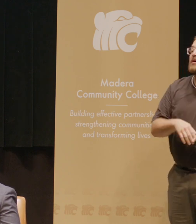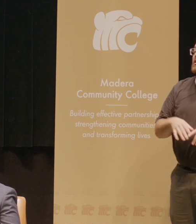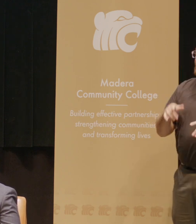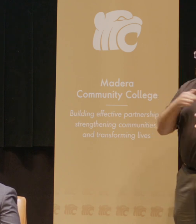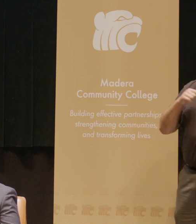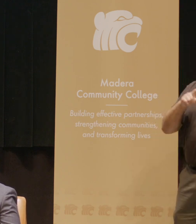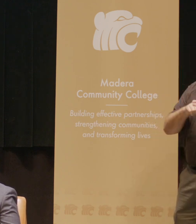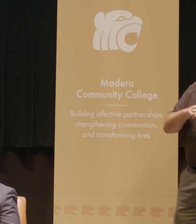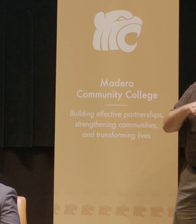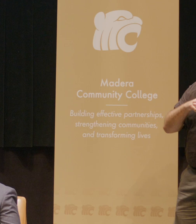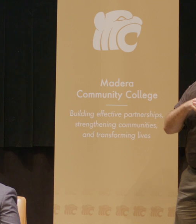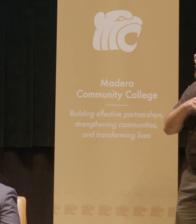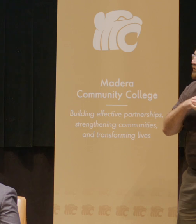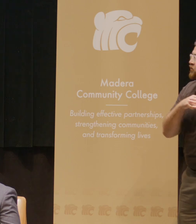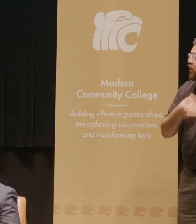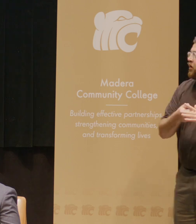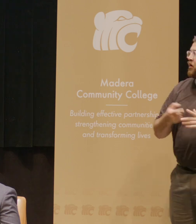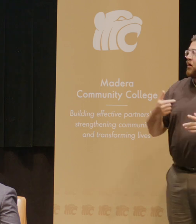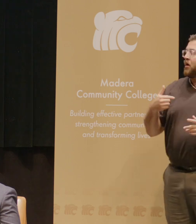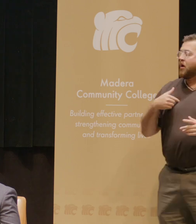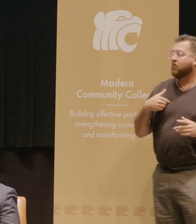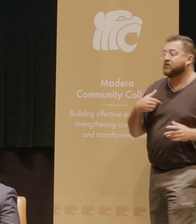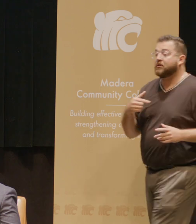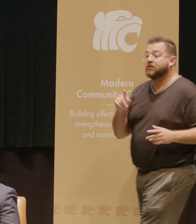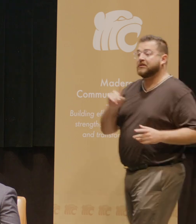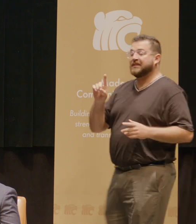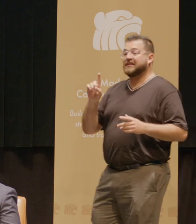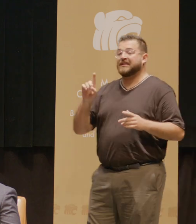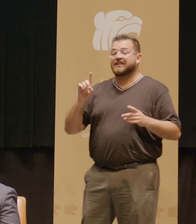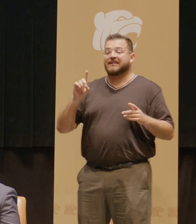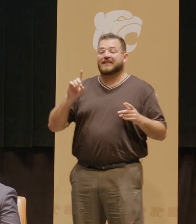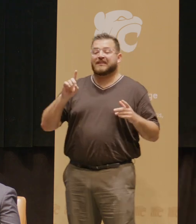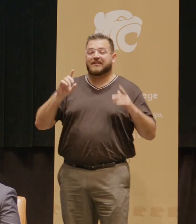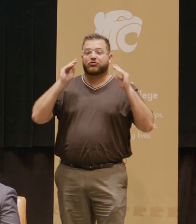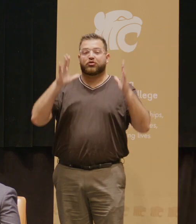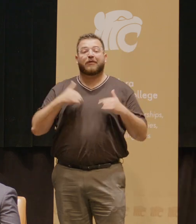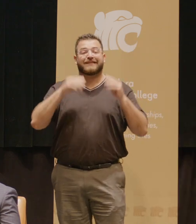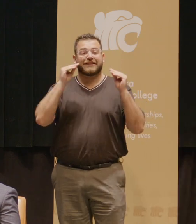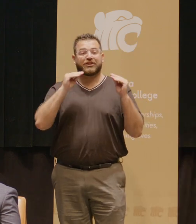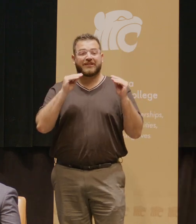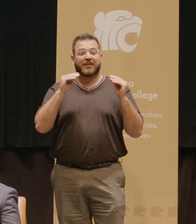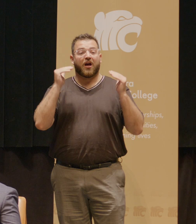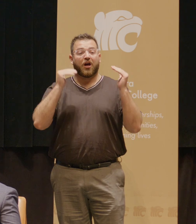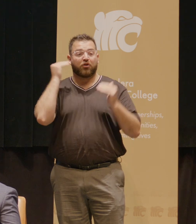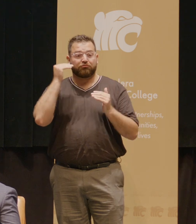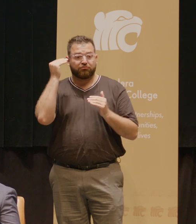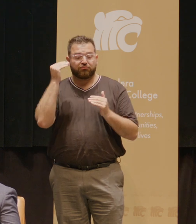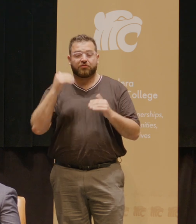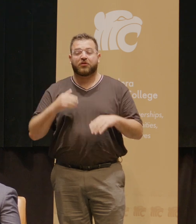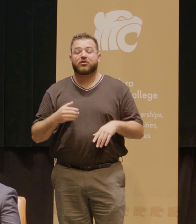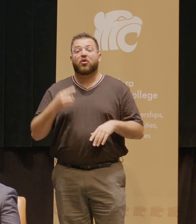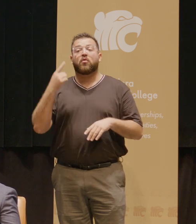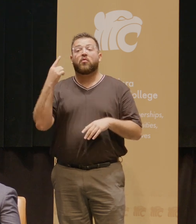started in workforce development as a GED instructor teaching adults that had lost their jobs. And so one of the